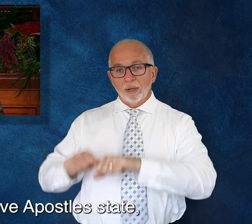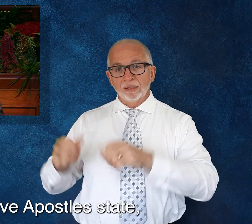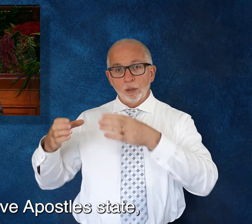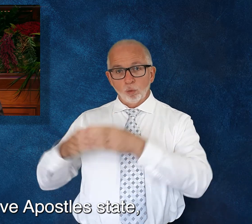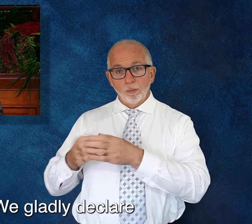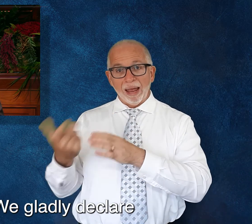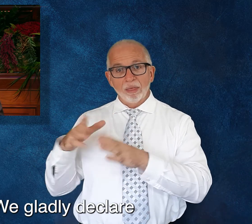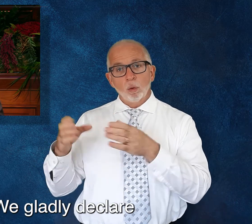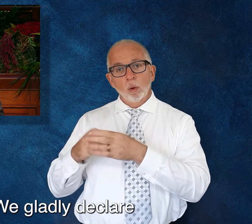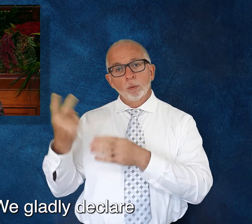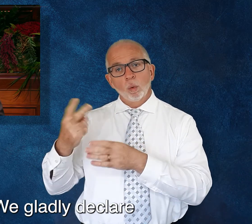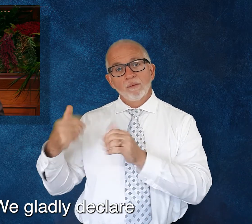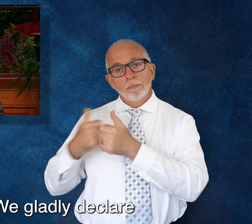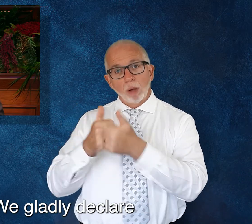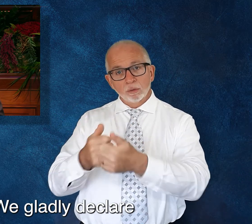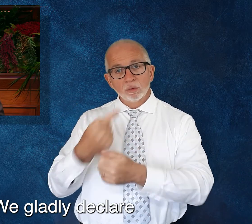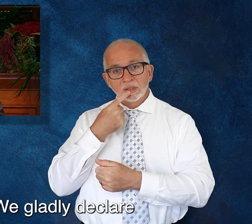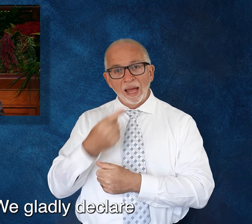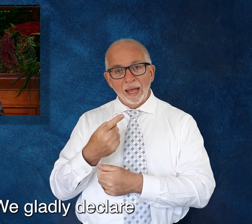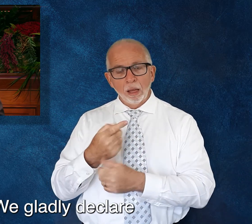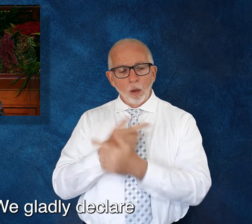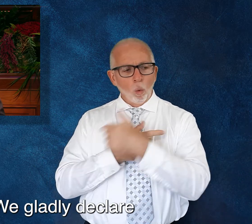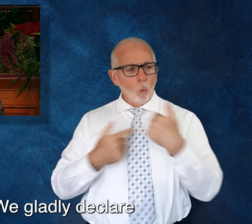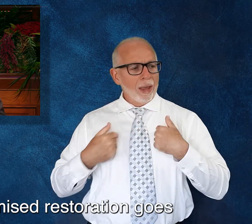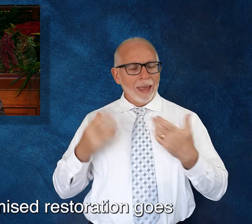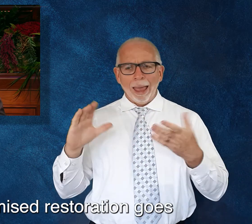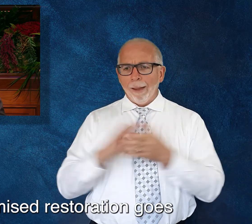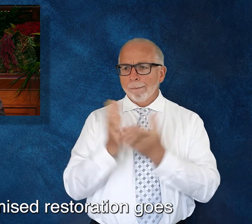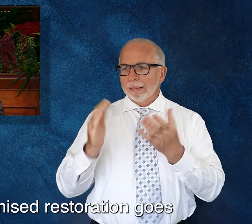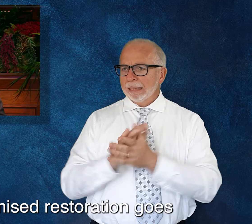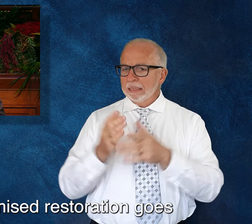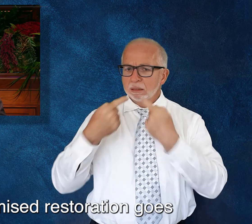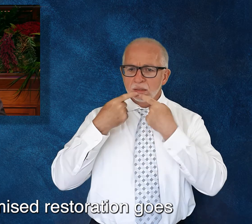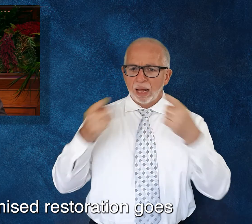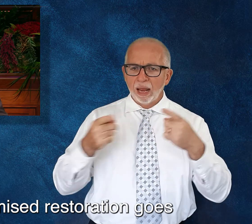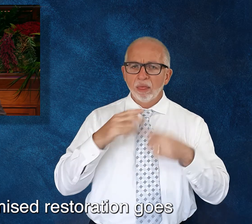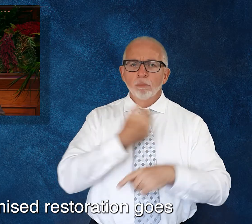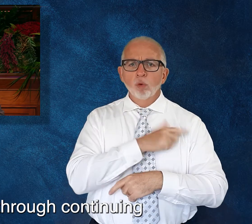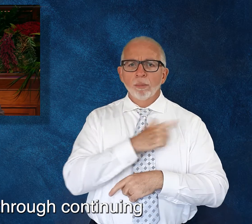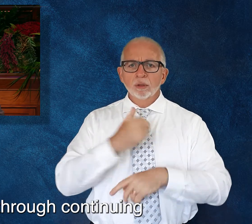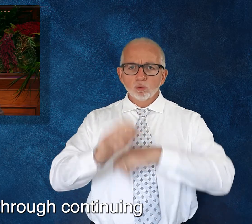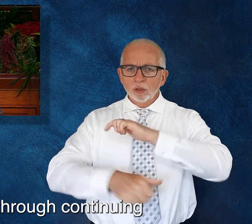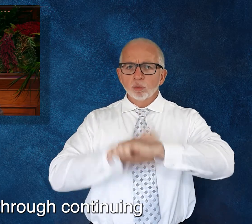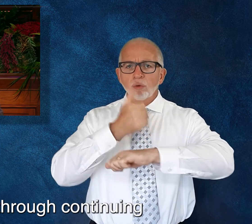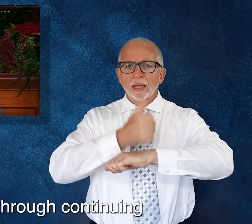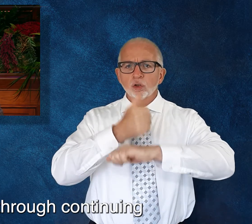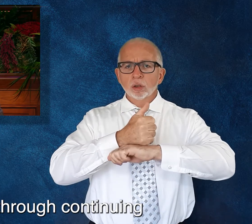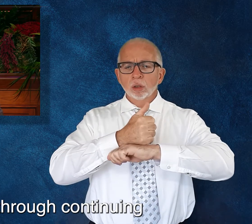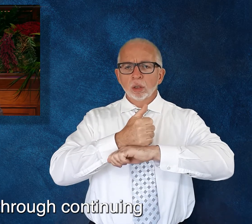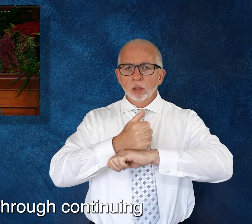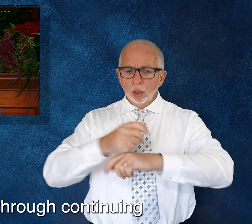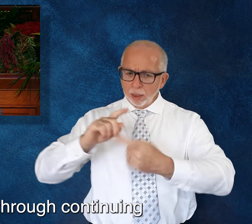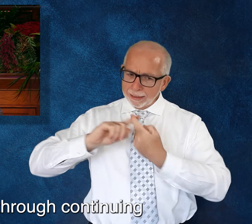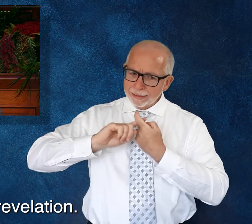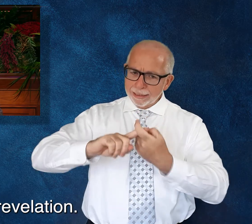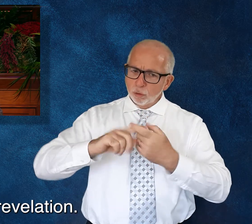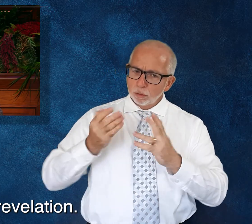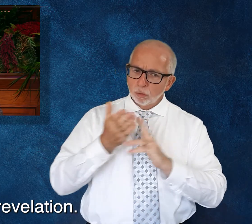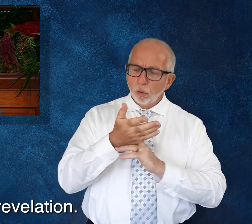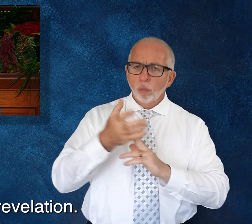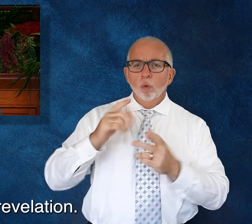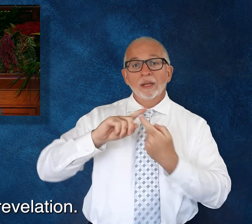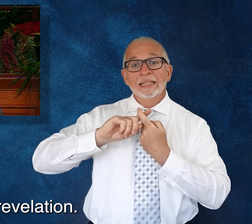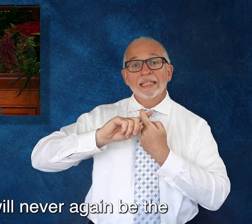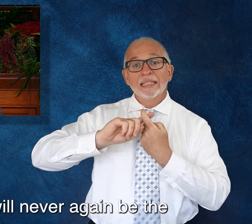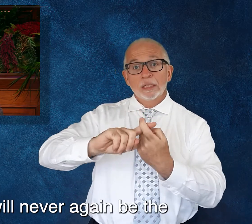state, quote, We gladly declare that the promised restoration goes forward through continuing revelation.